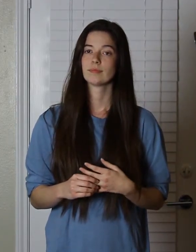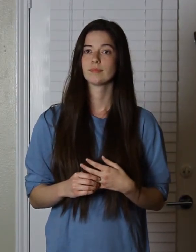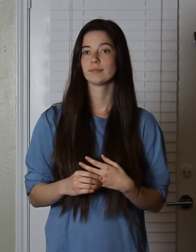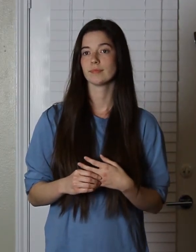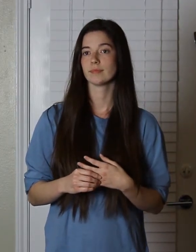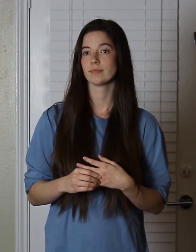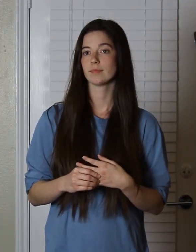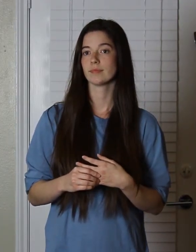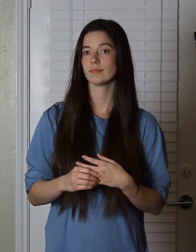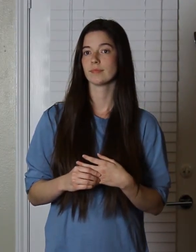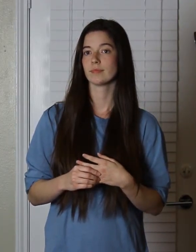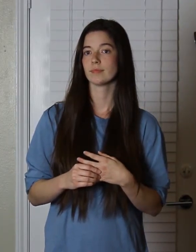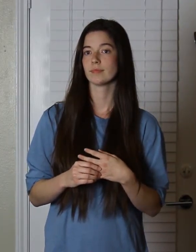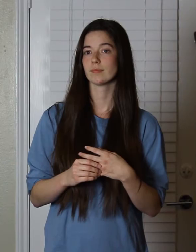again.